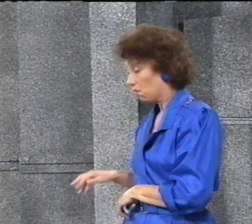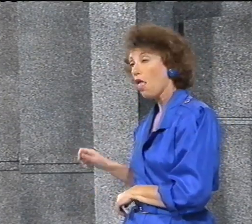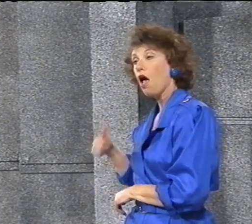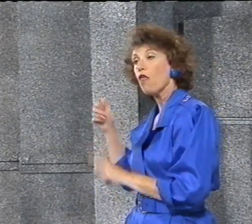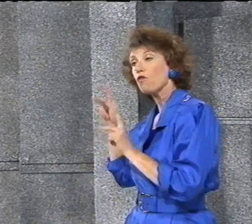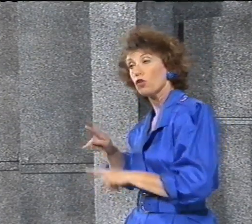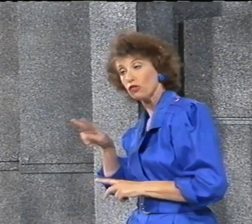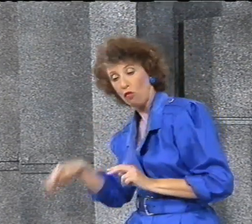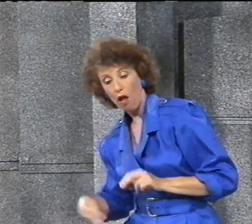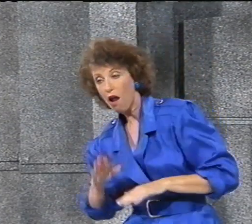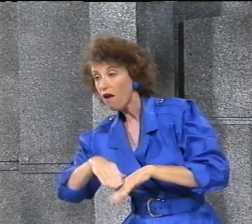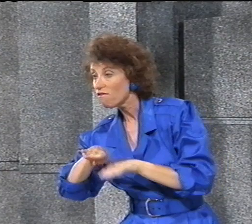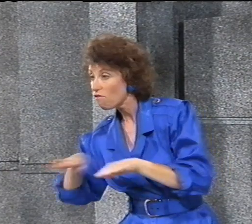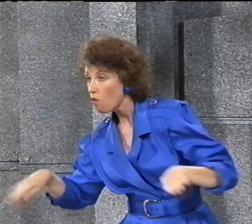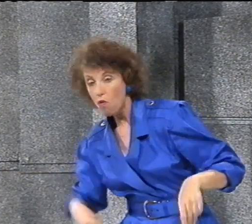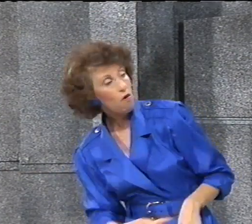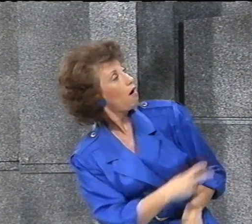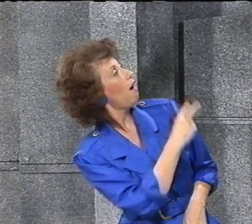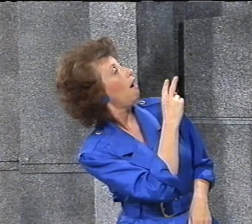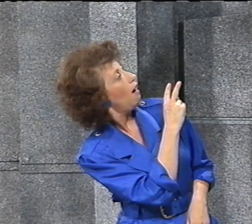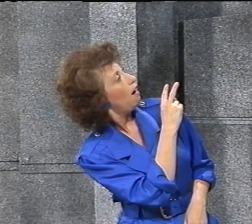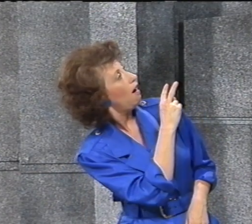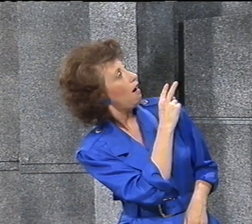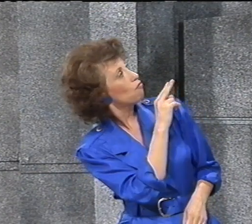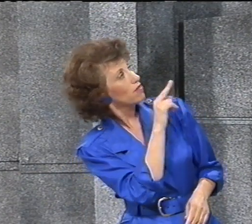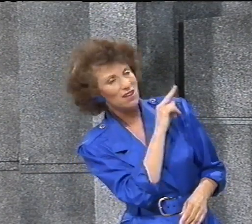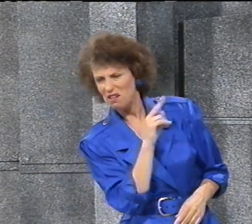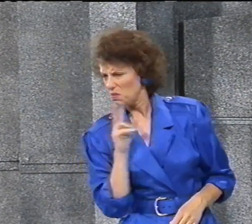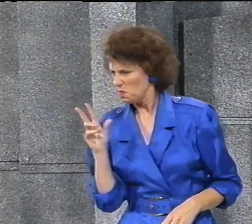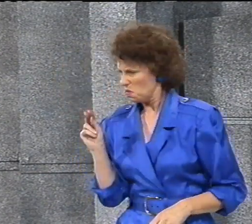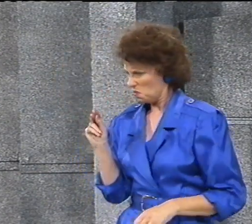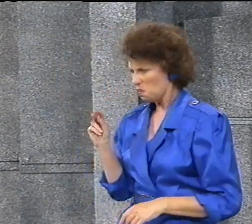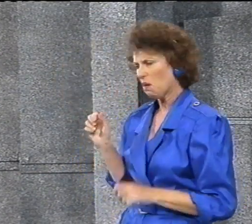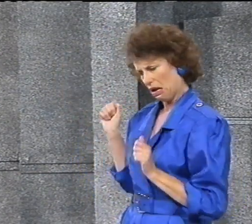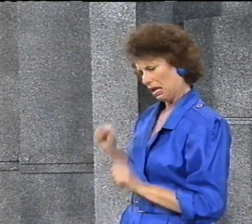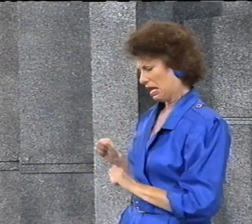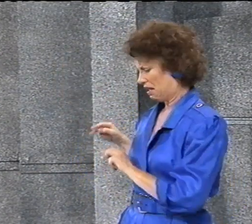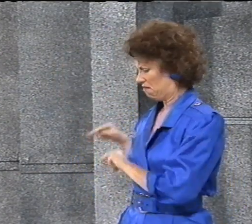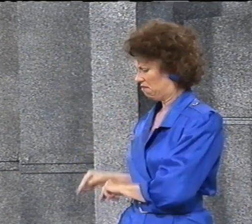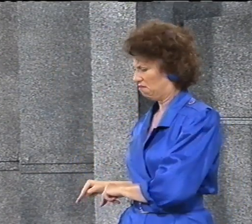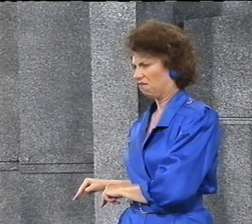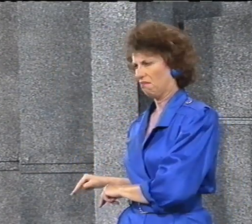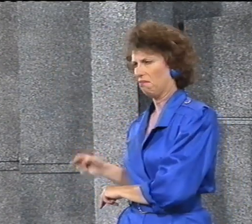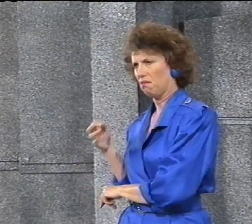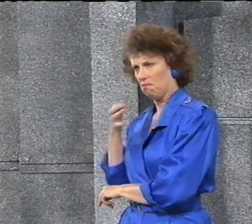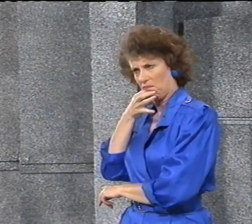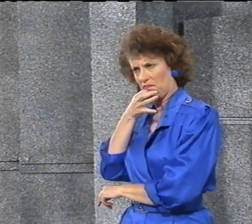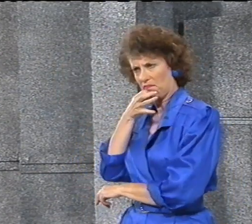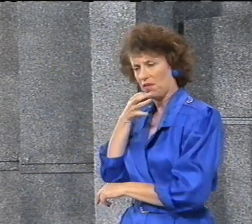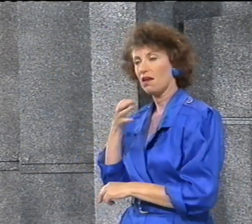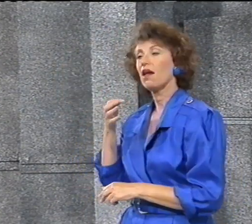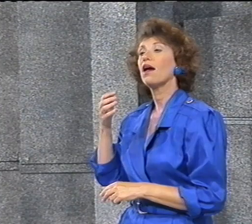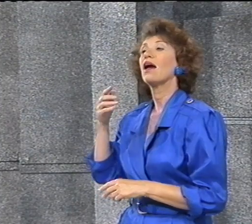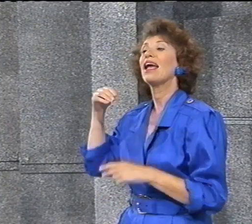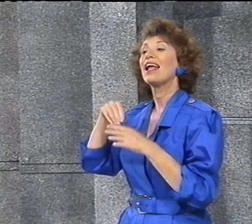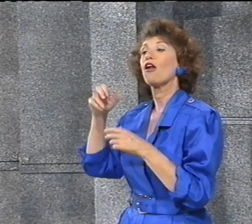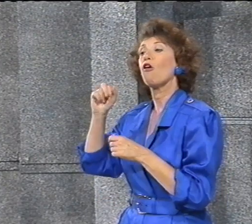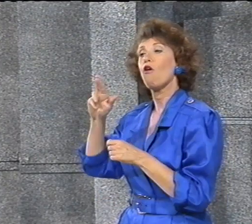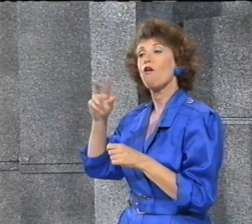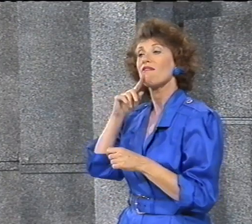next to someone having a private conversation and spelling palm facing down. The person next to me doesn't have to get down on the floor